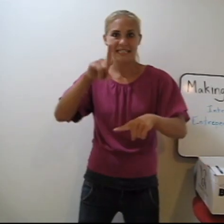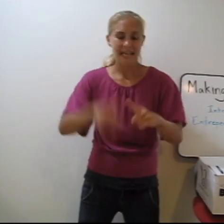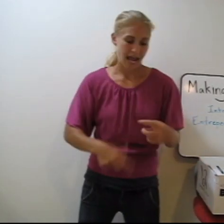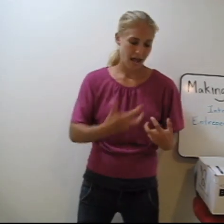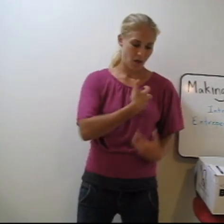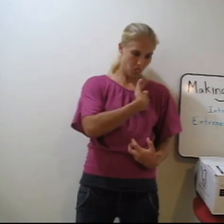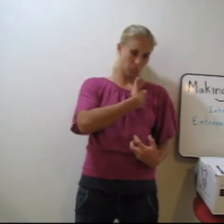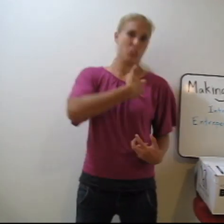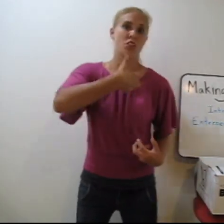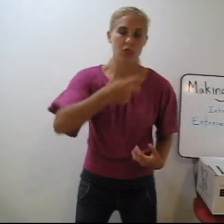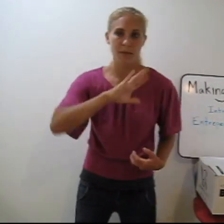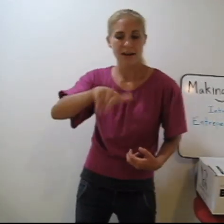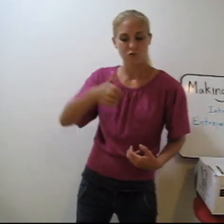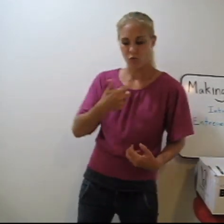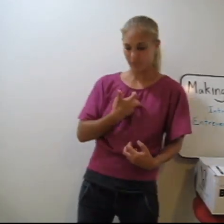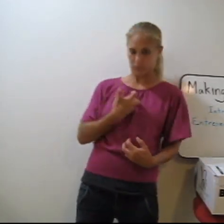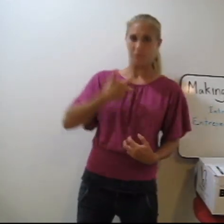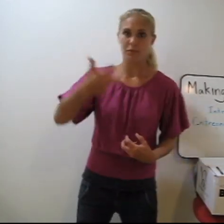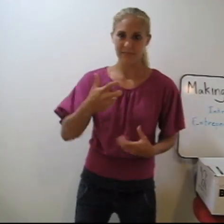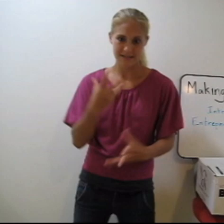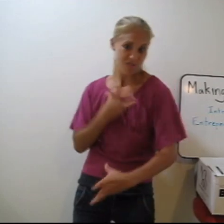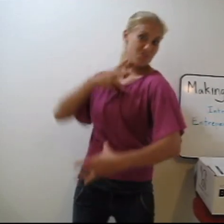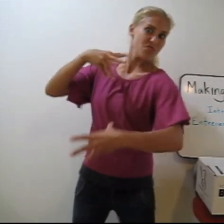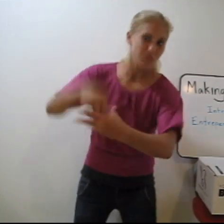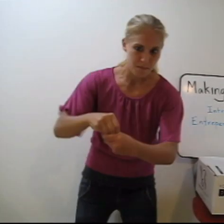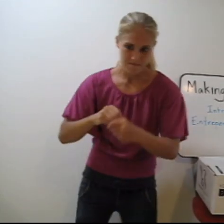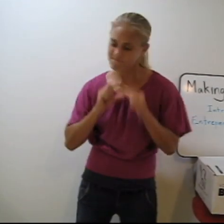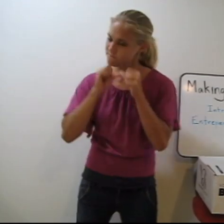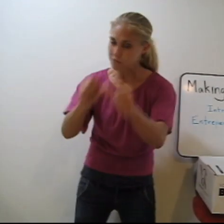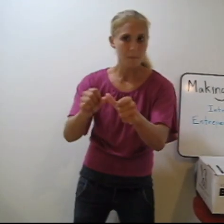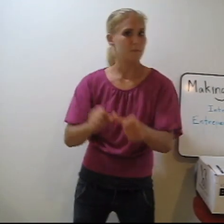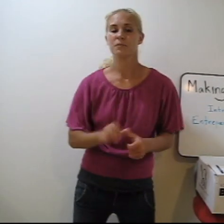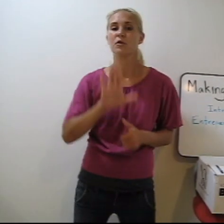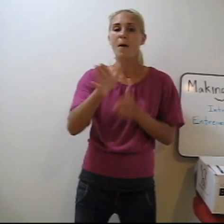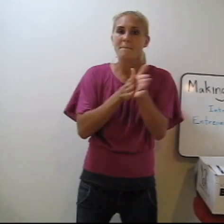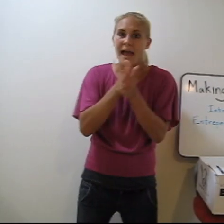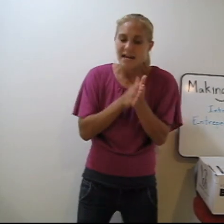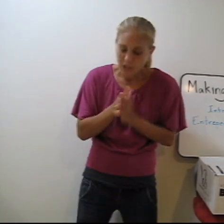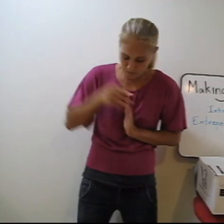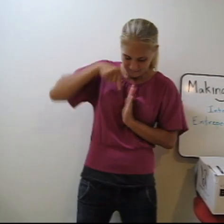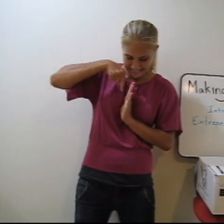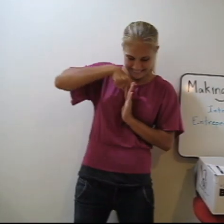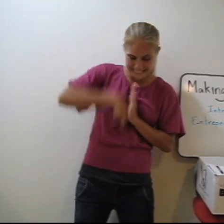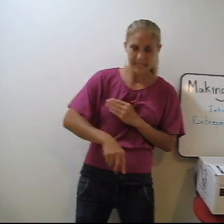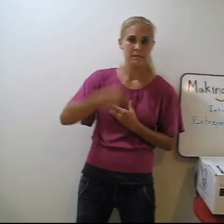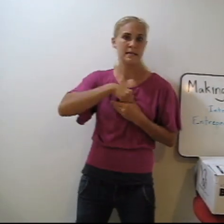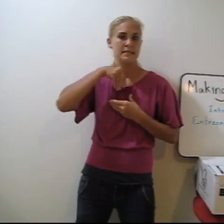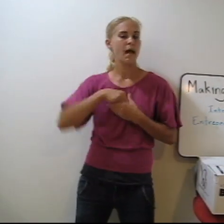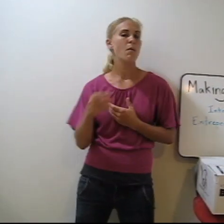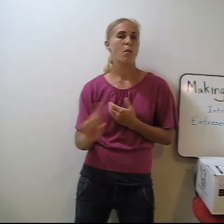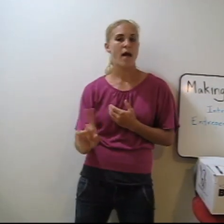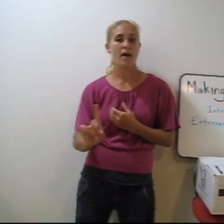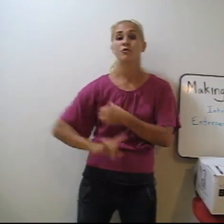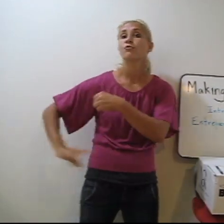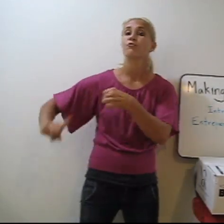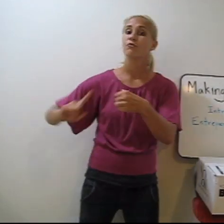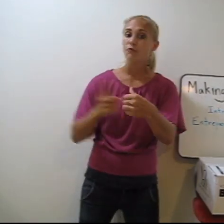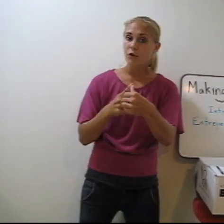and guts into battle. That passion has to come from a deeper place. So, the first thing I want to challenge you to